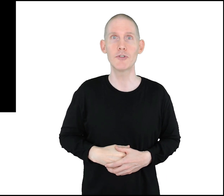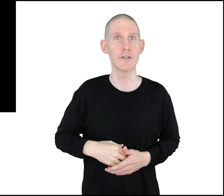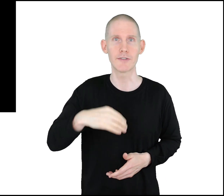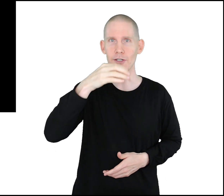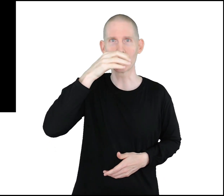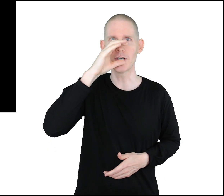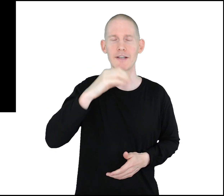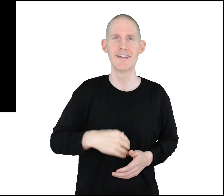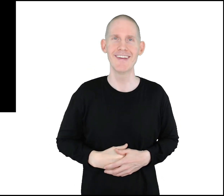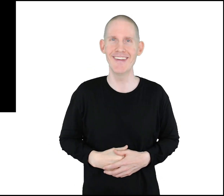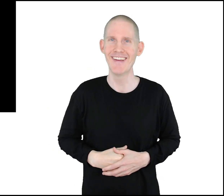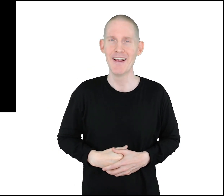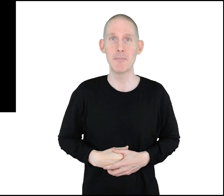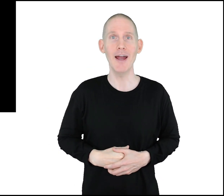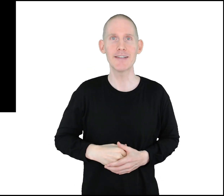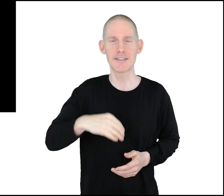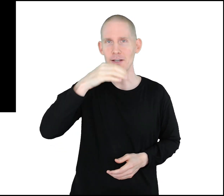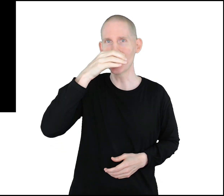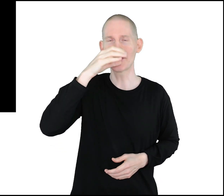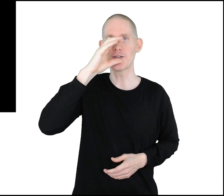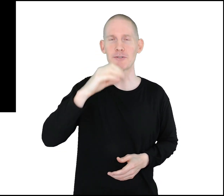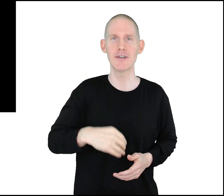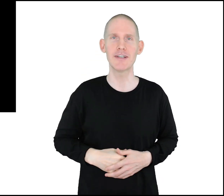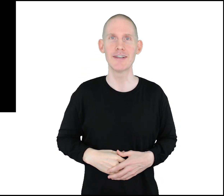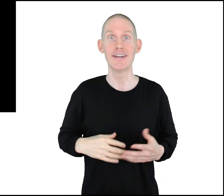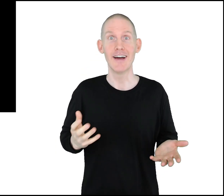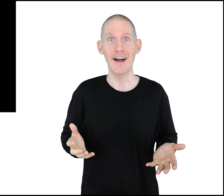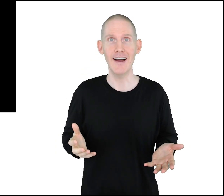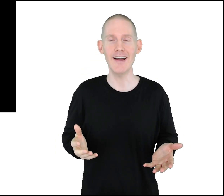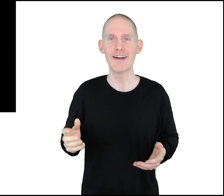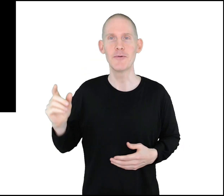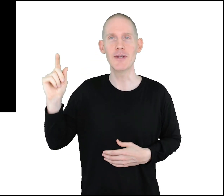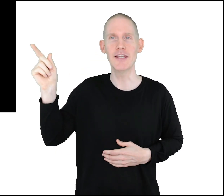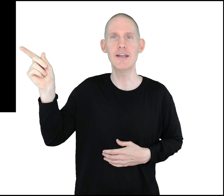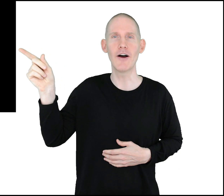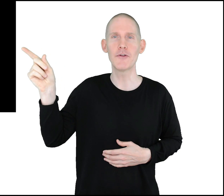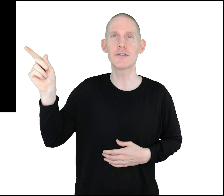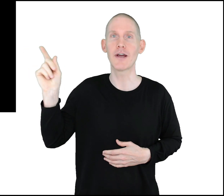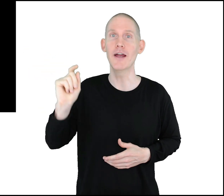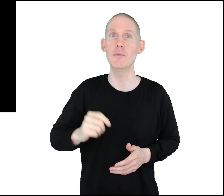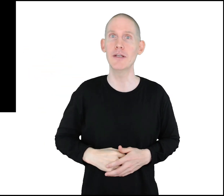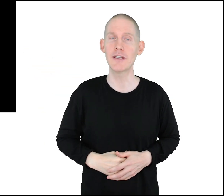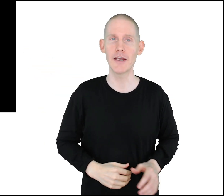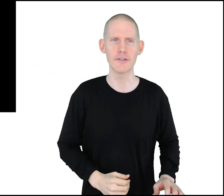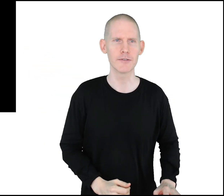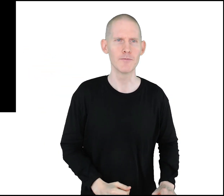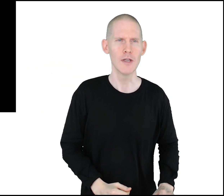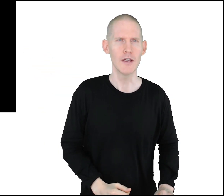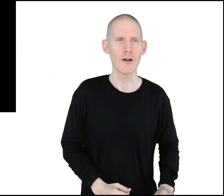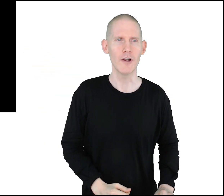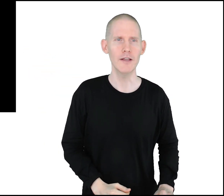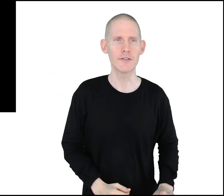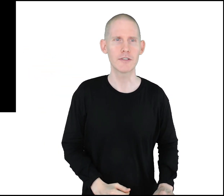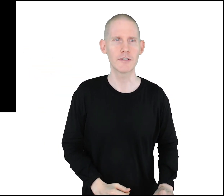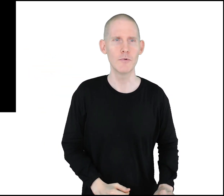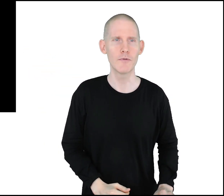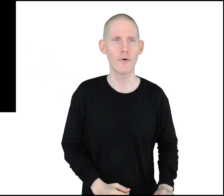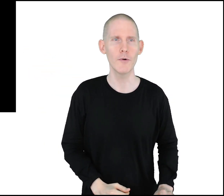it's still drink. Past, it's still drink. We need other time indicators. All right, let's move